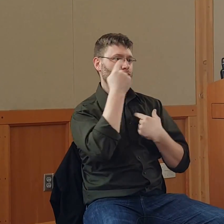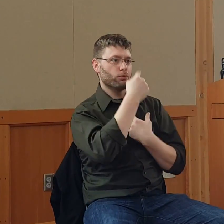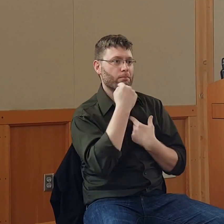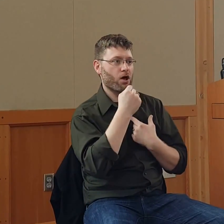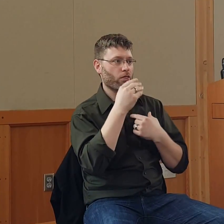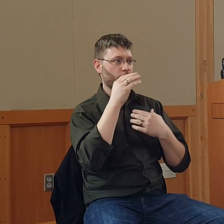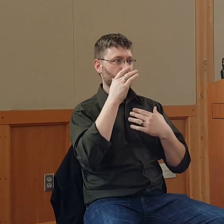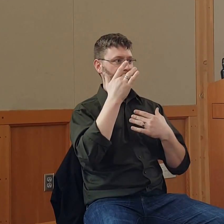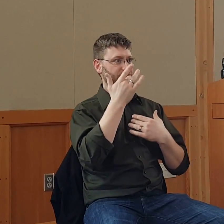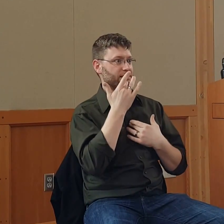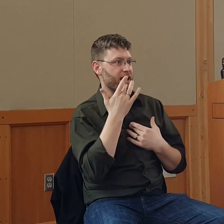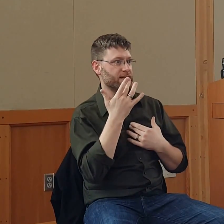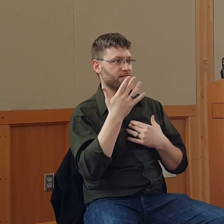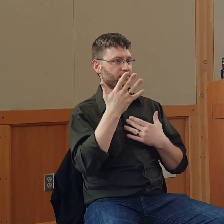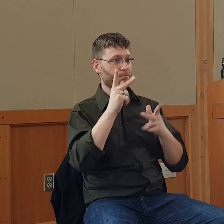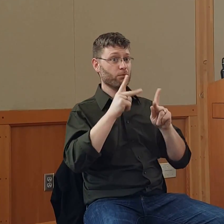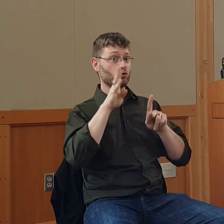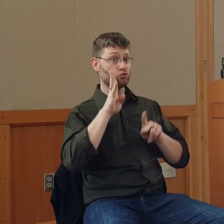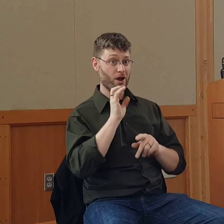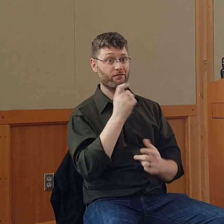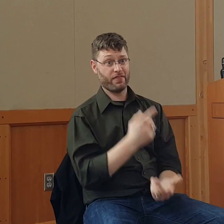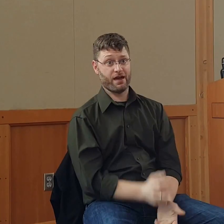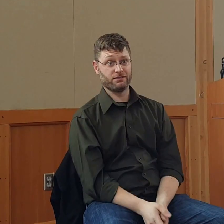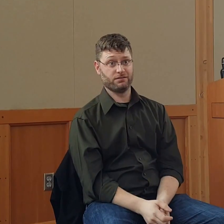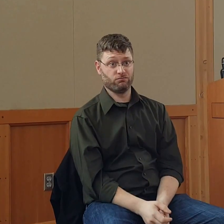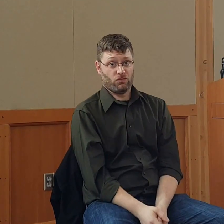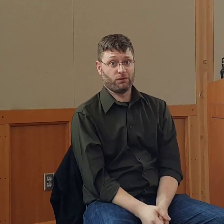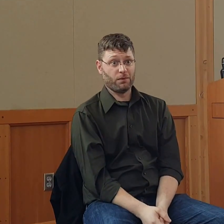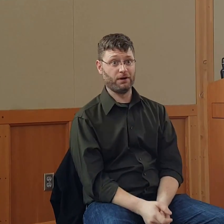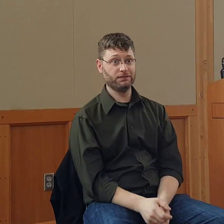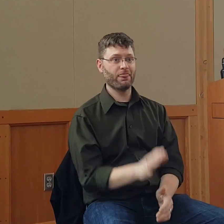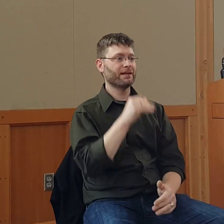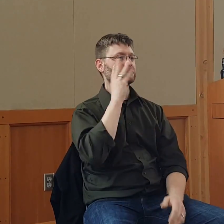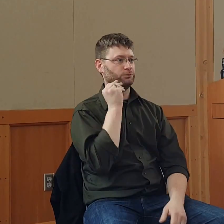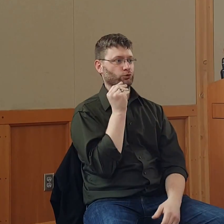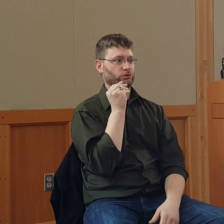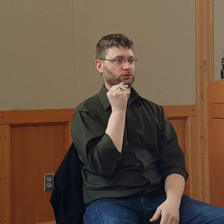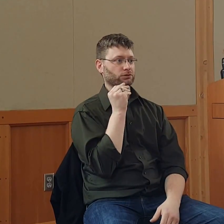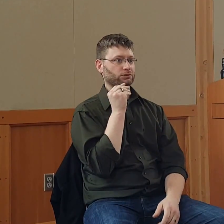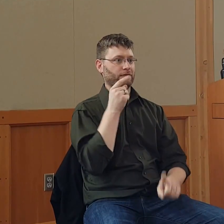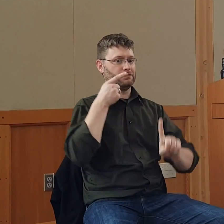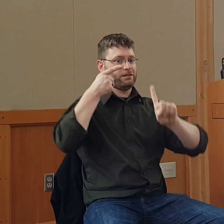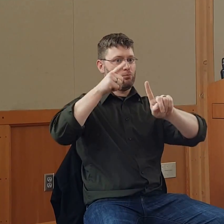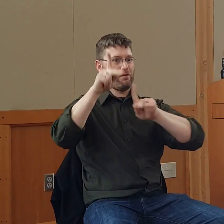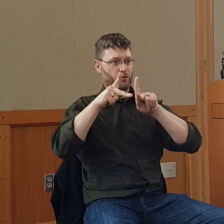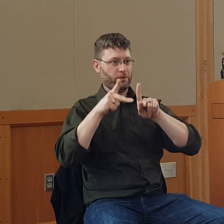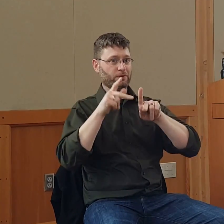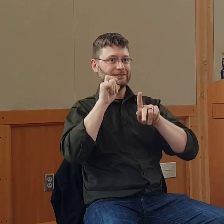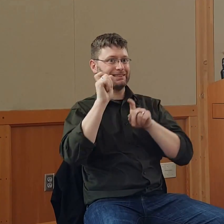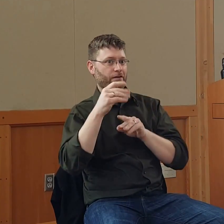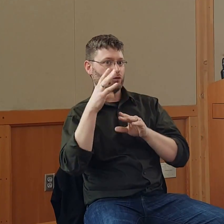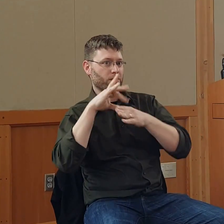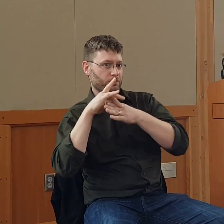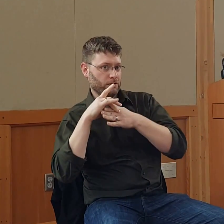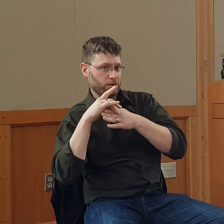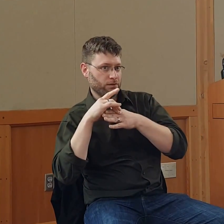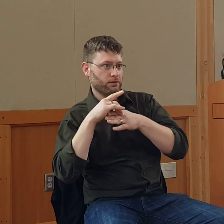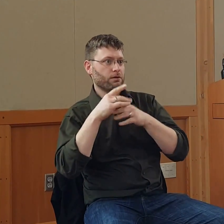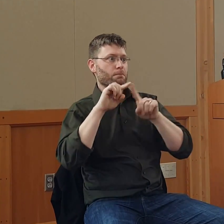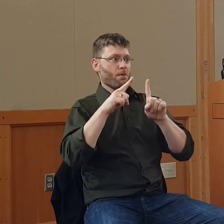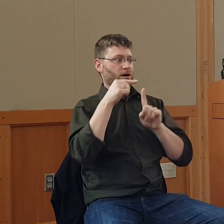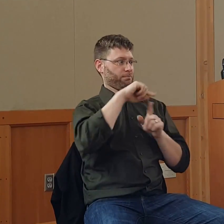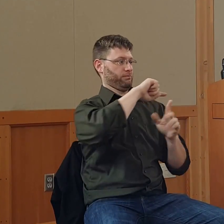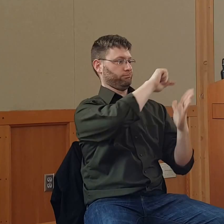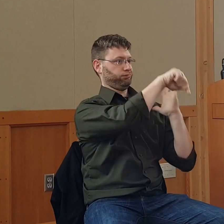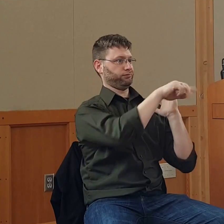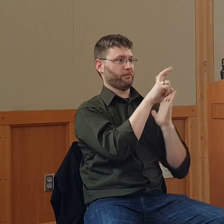certain chewiness, there's a certain texture, there's a certain creaminess. That's that whole experience. That's what it's about for people. And that's what I convey to people. And when